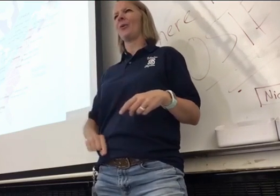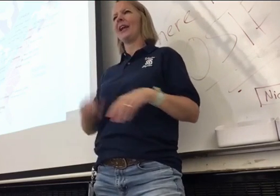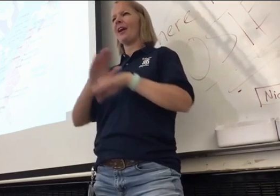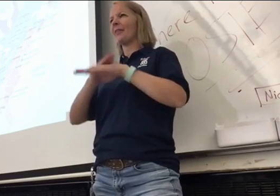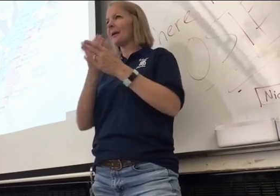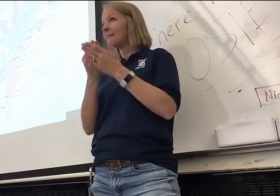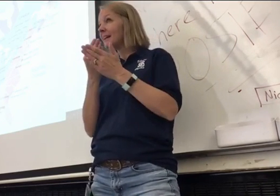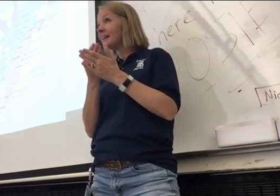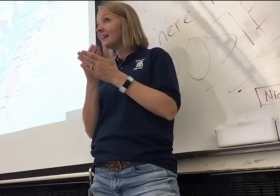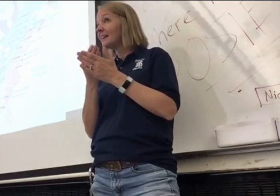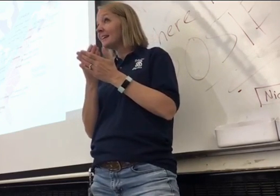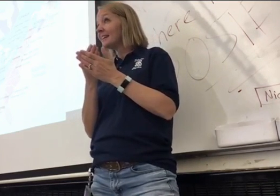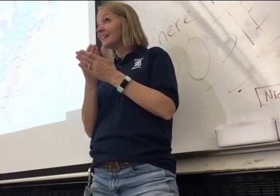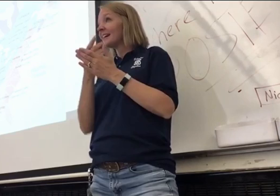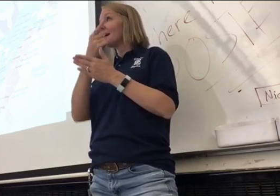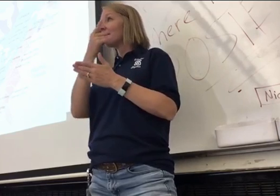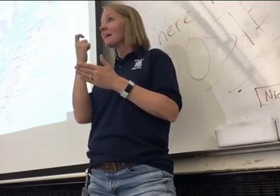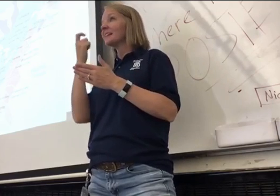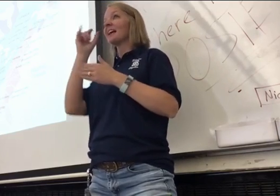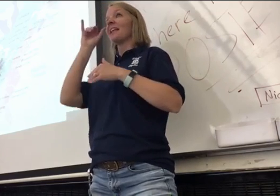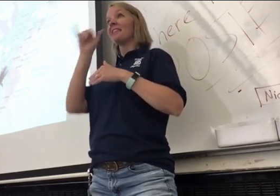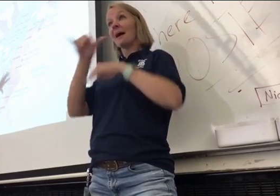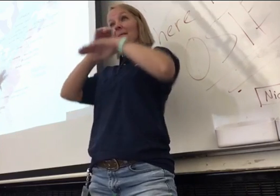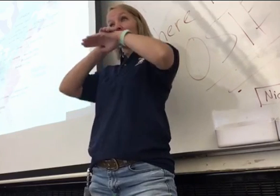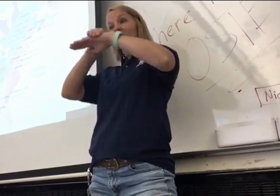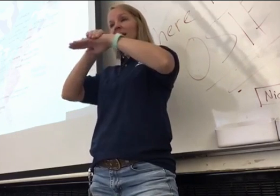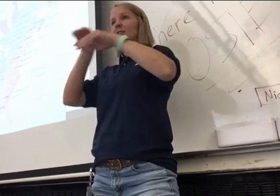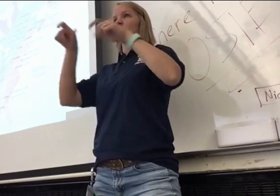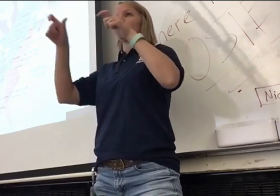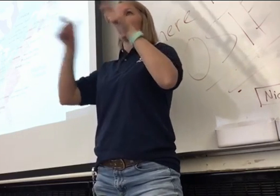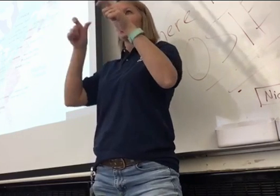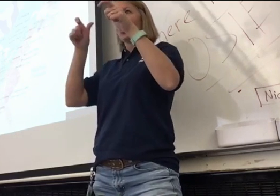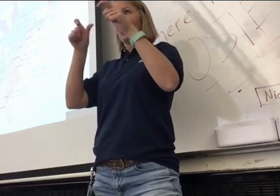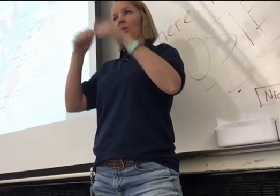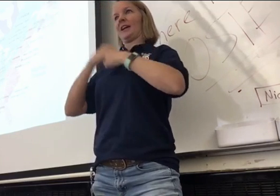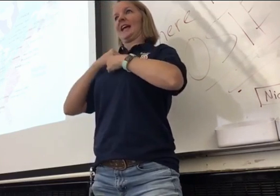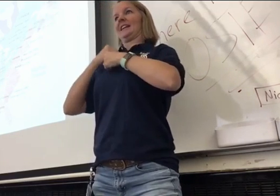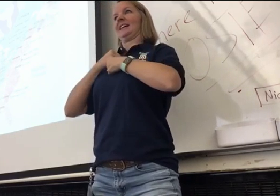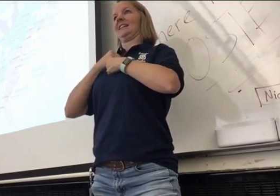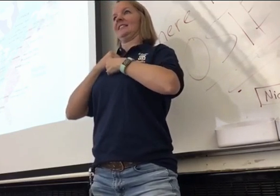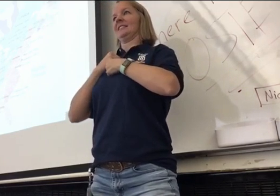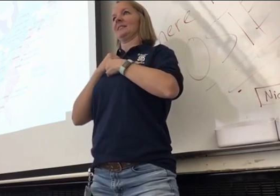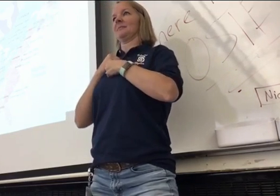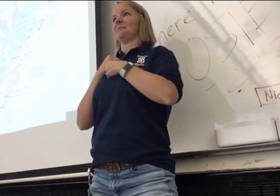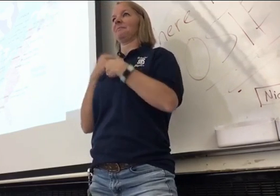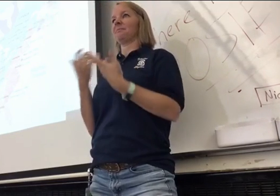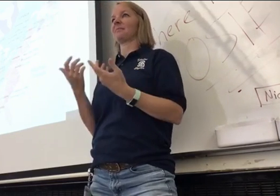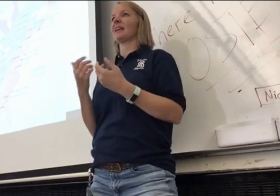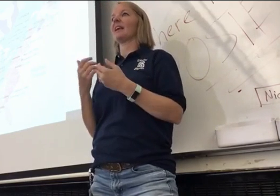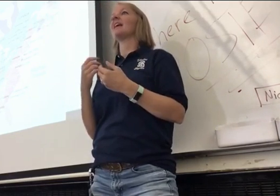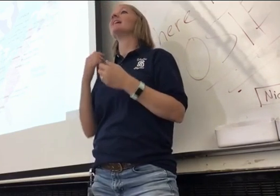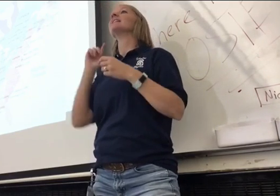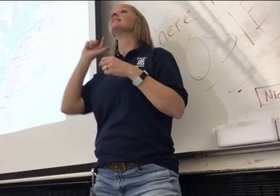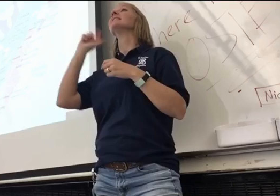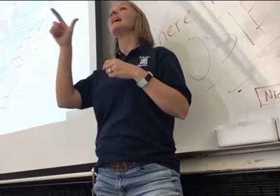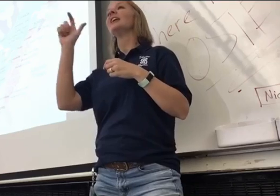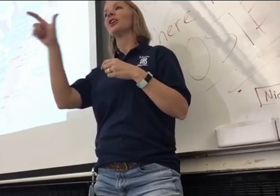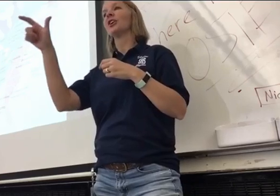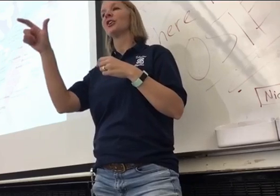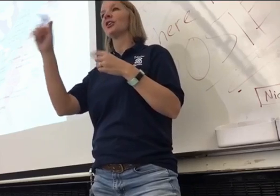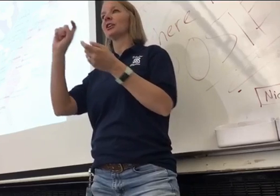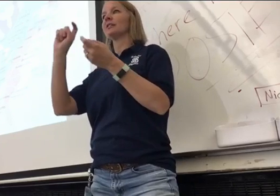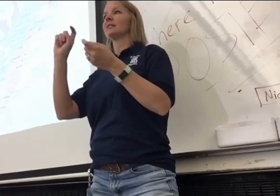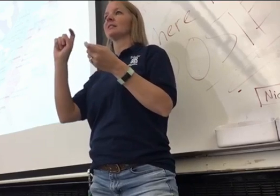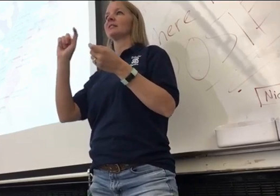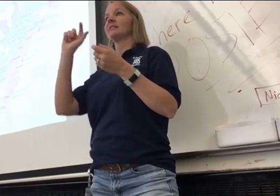money is because it's that British control over Canada. It's not until they get their Canadian independence that they didn't change